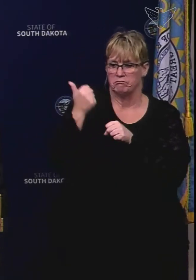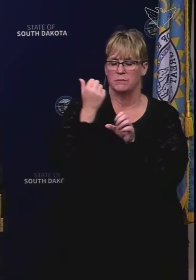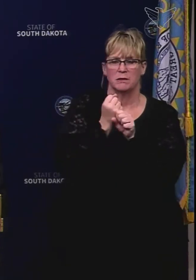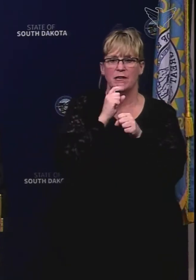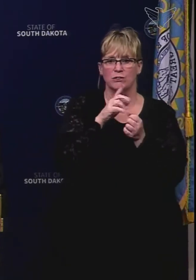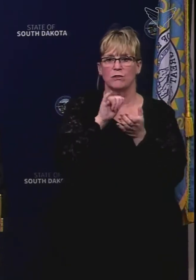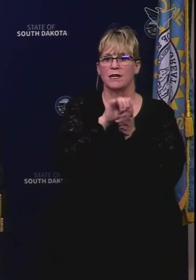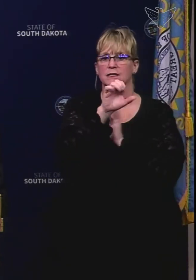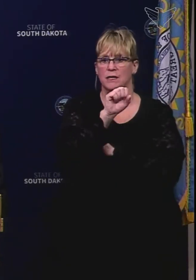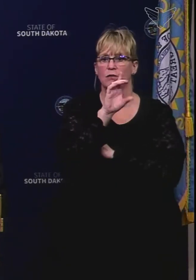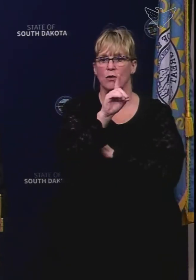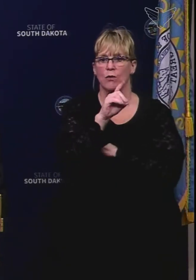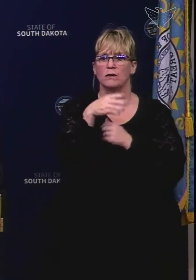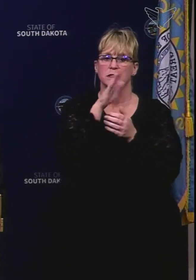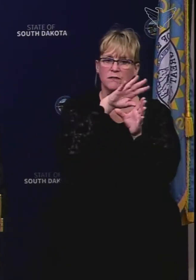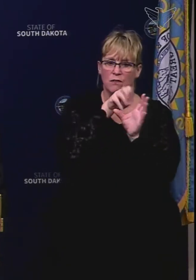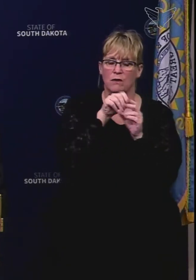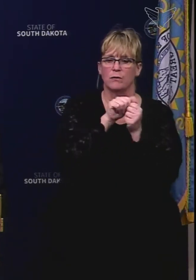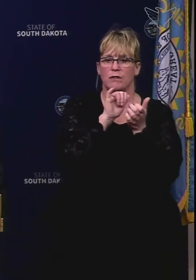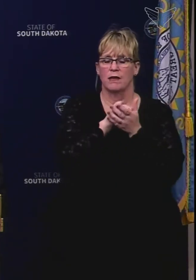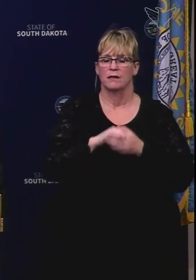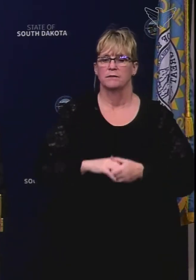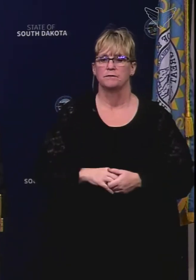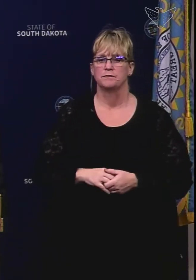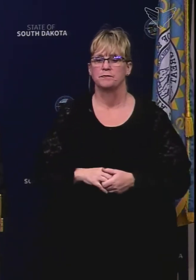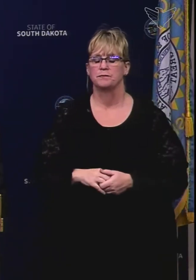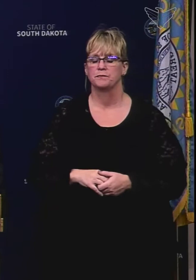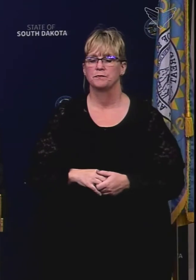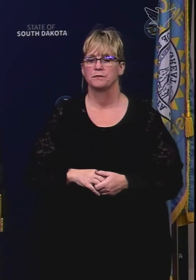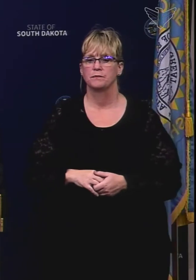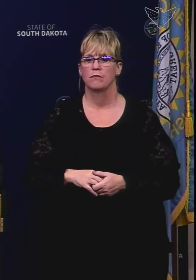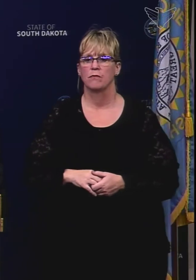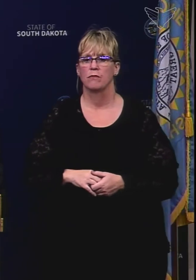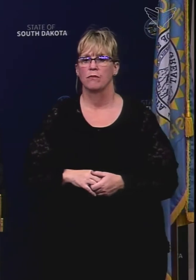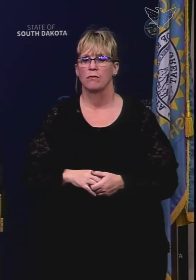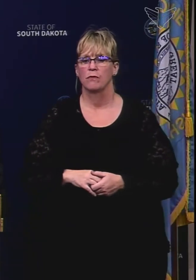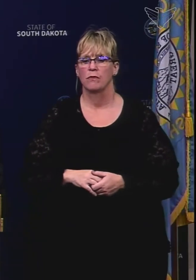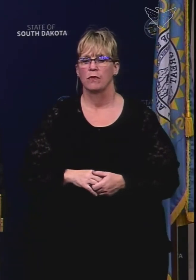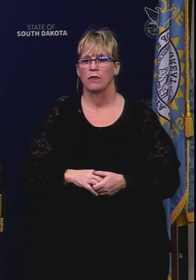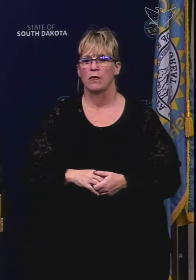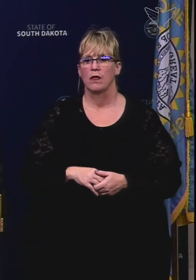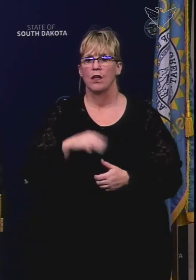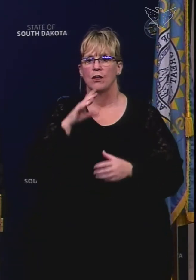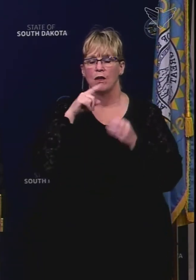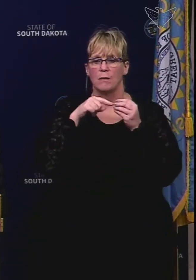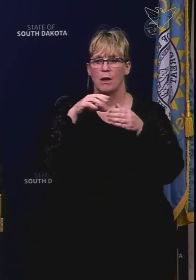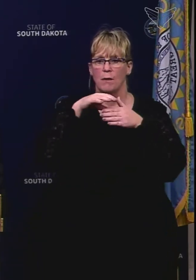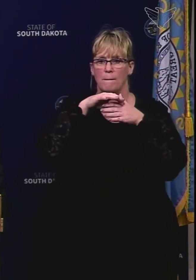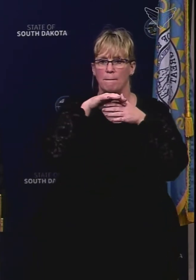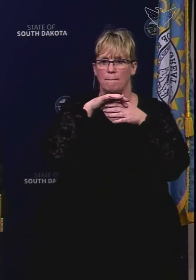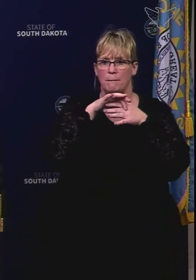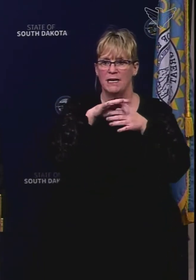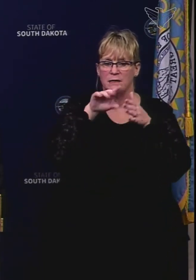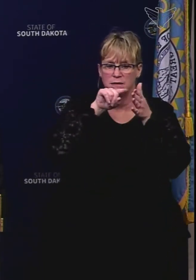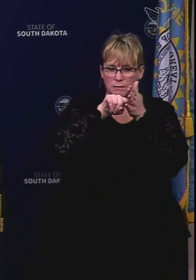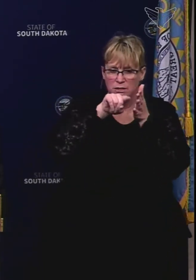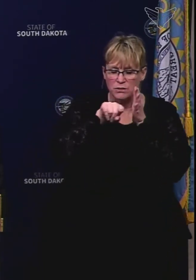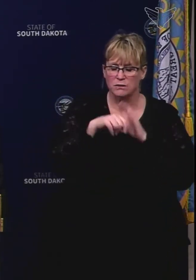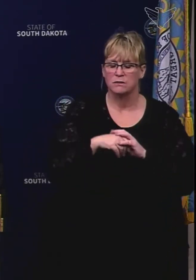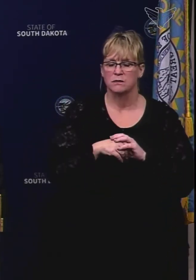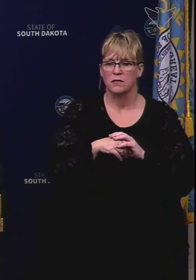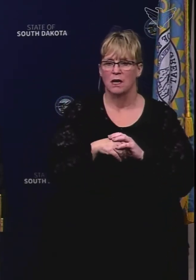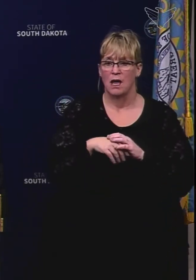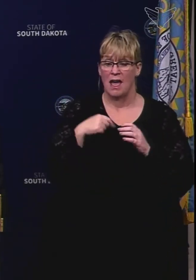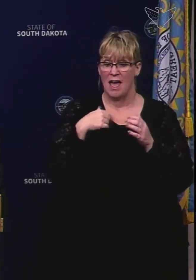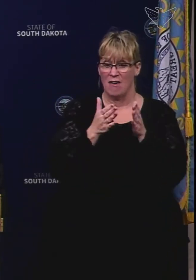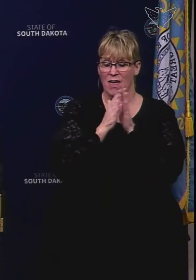make sure that South Dakota is a part of. One of the other follow-up questions was on meatpacking inspections. And one of the things